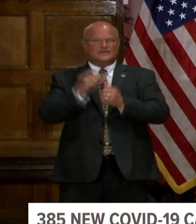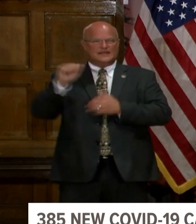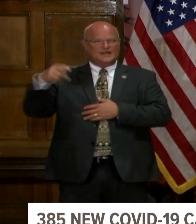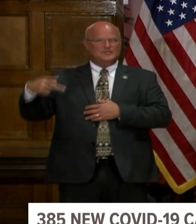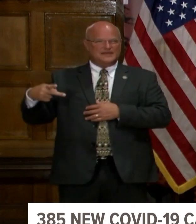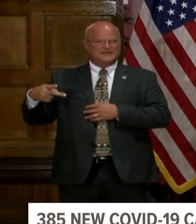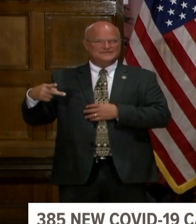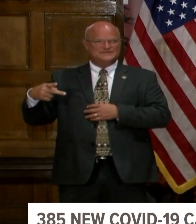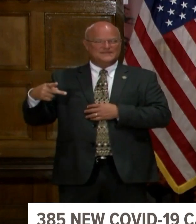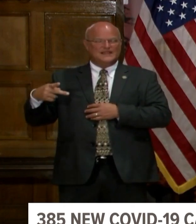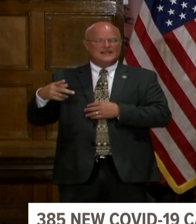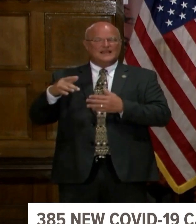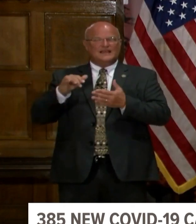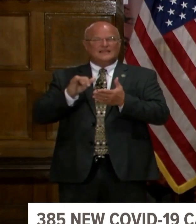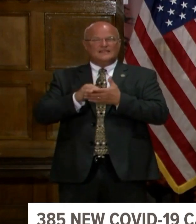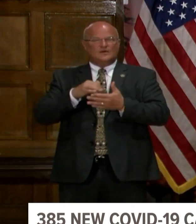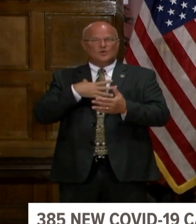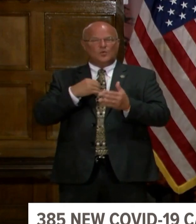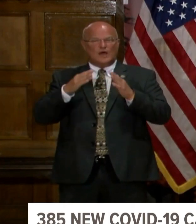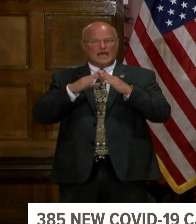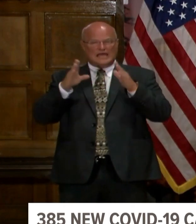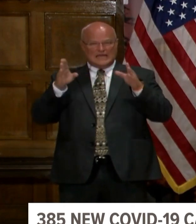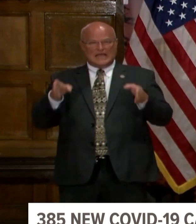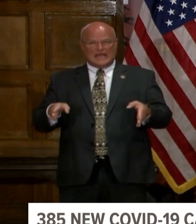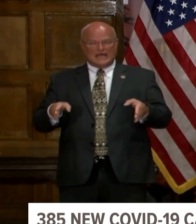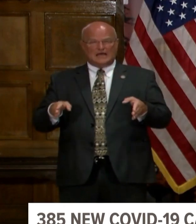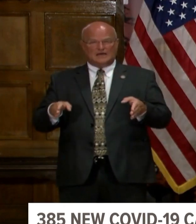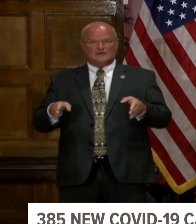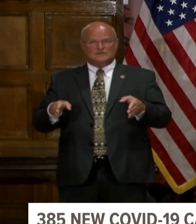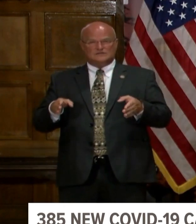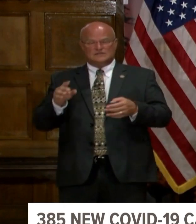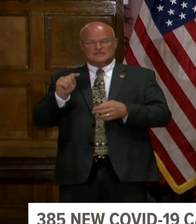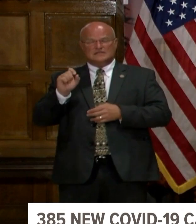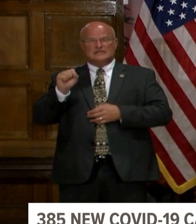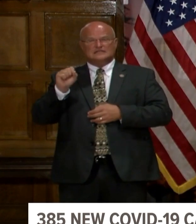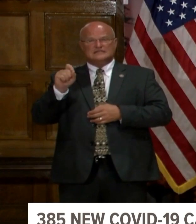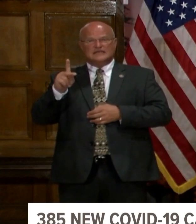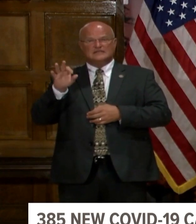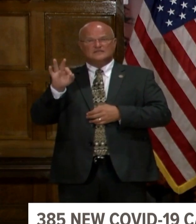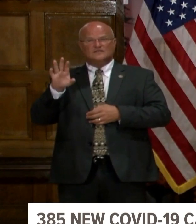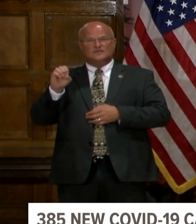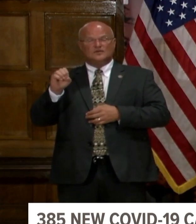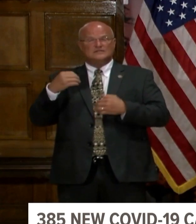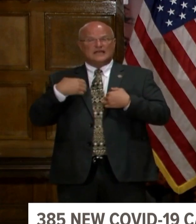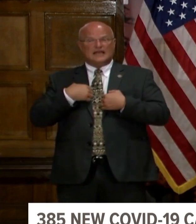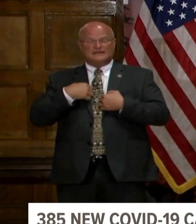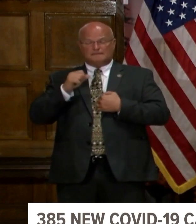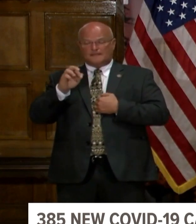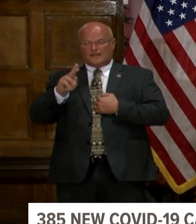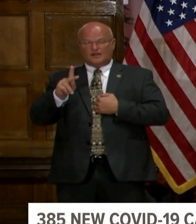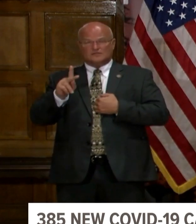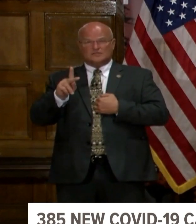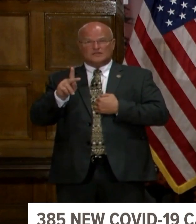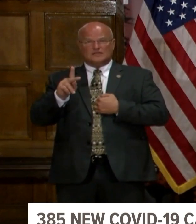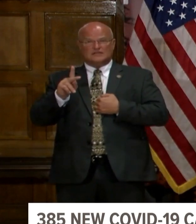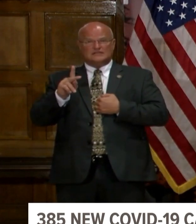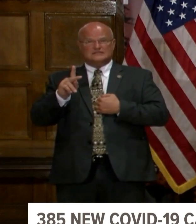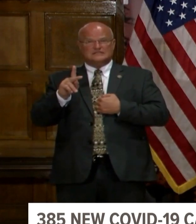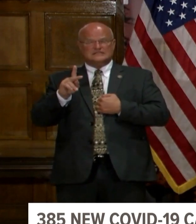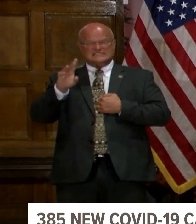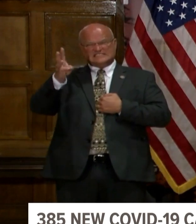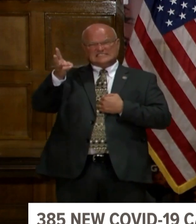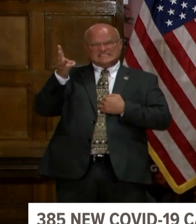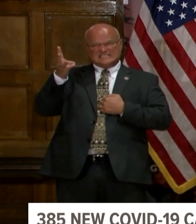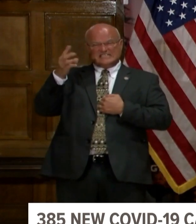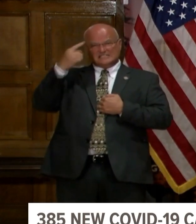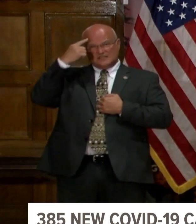AP. The White House's coronavirus task force, the latest report has Arkansas at 6th in the country